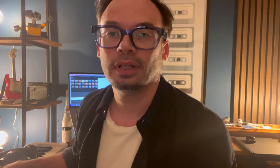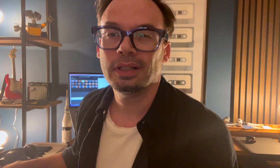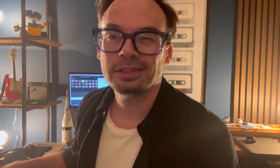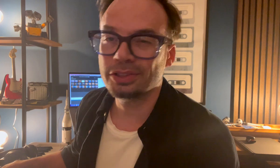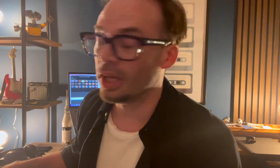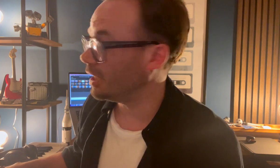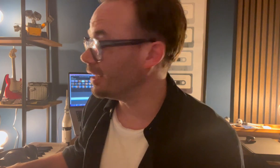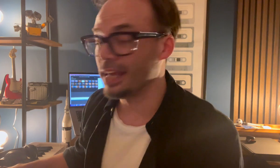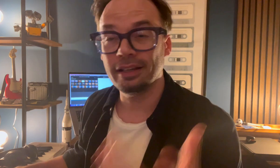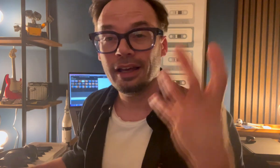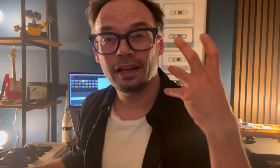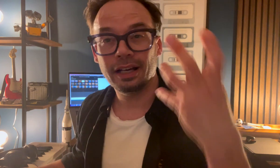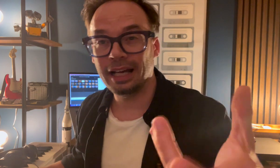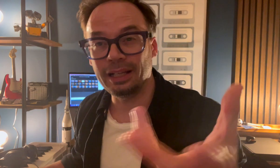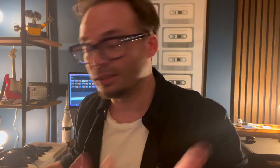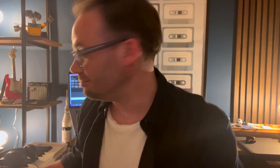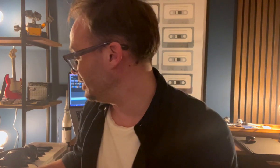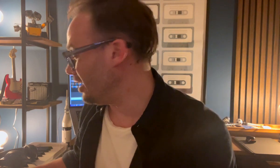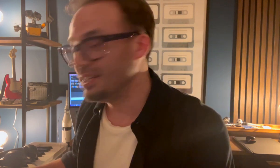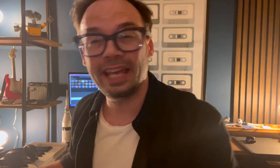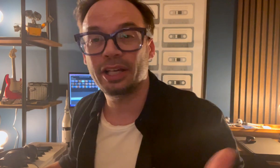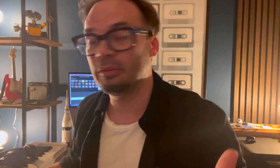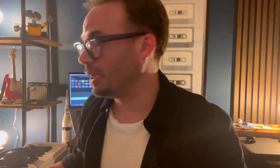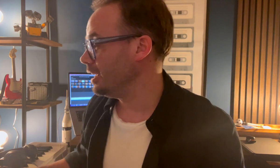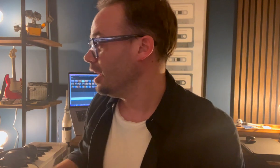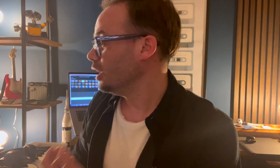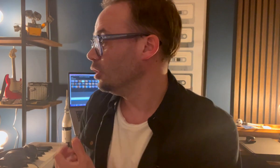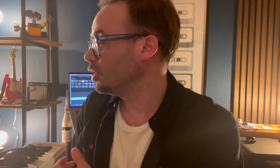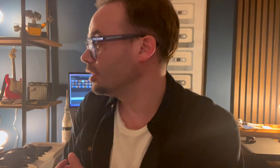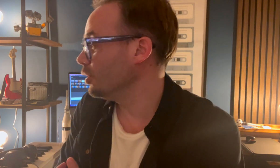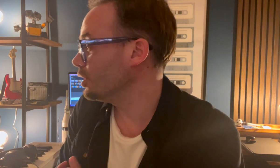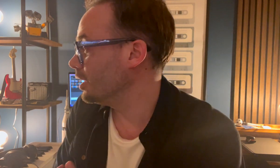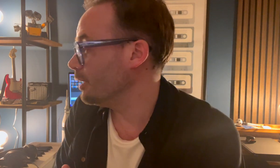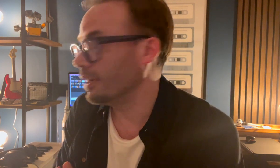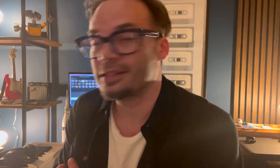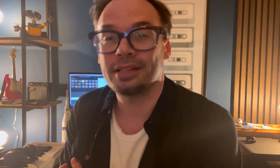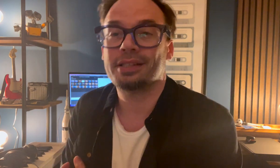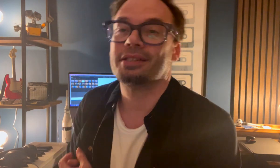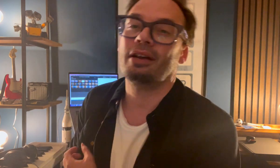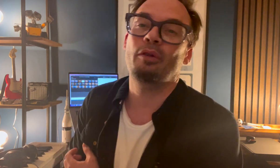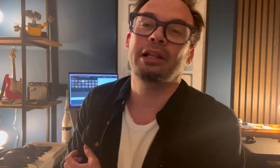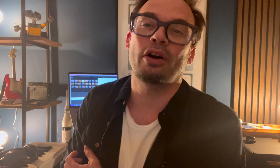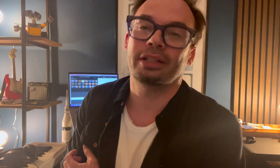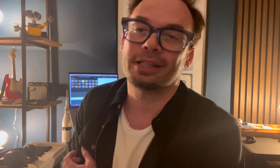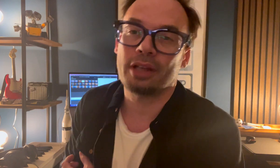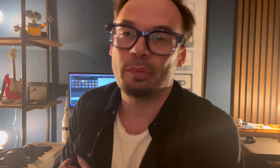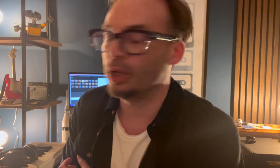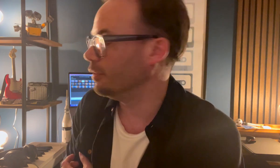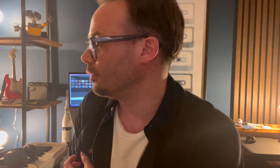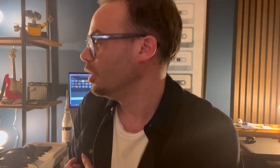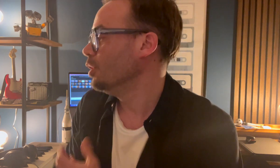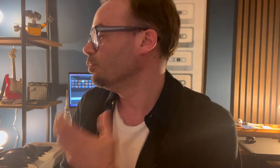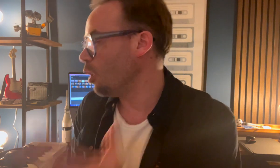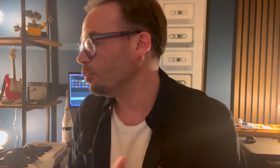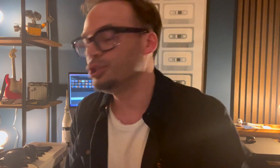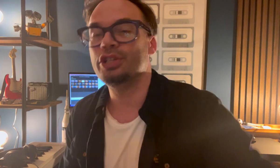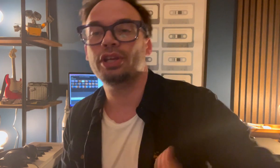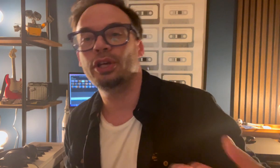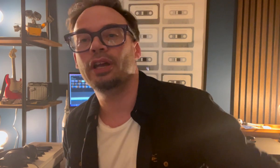And again A little idea could be Look at the lyrics They're so melodic They're so beautiful What would you do If